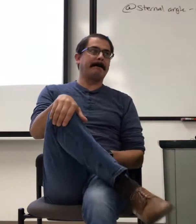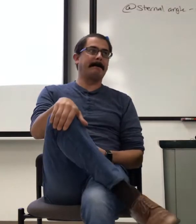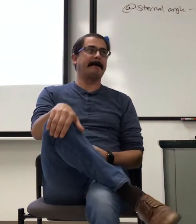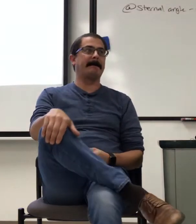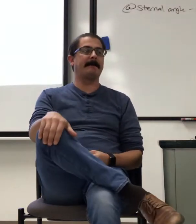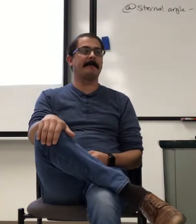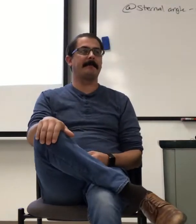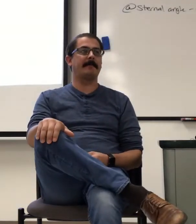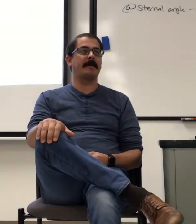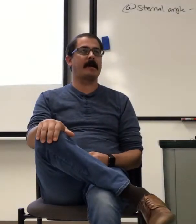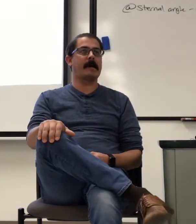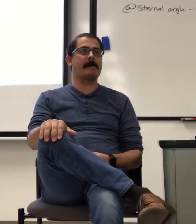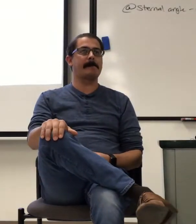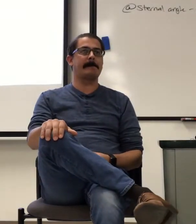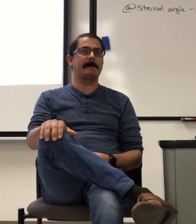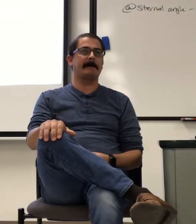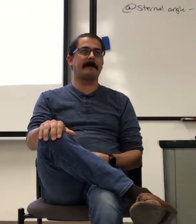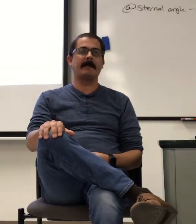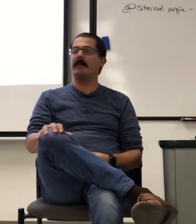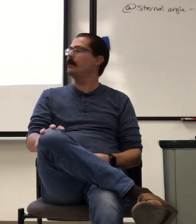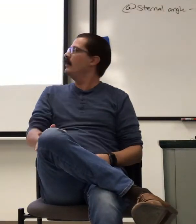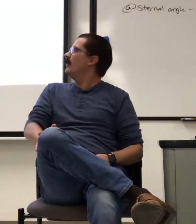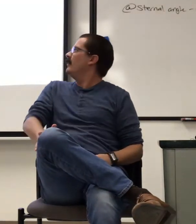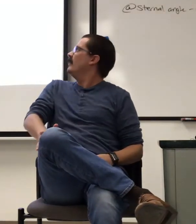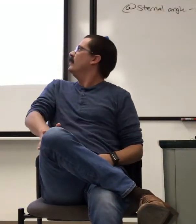pump handle movement,